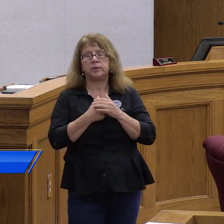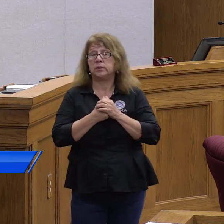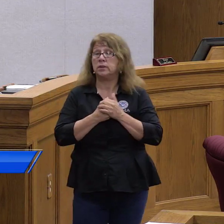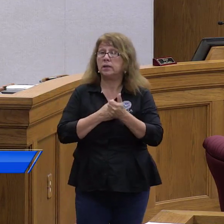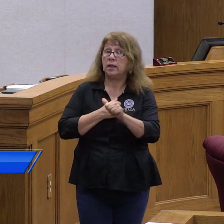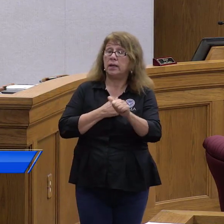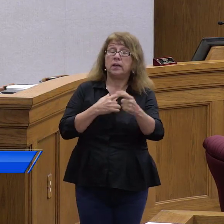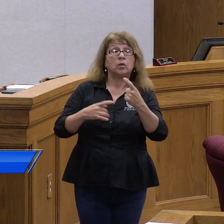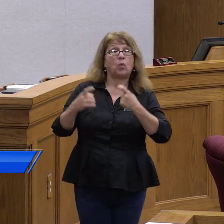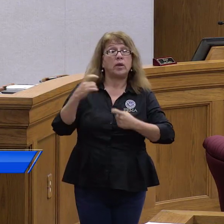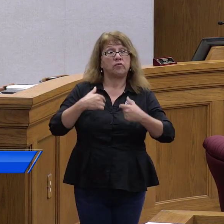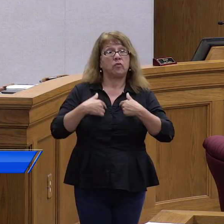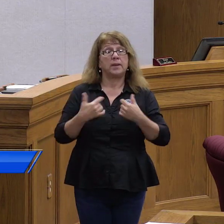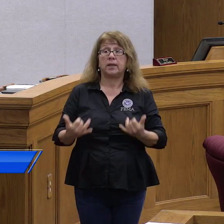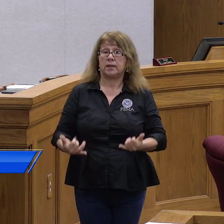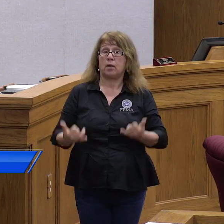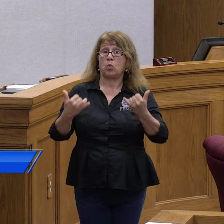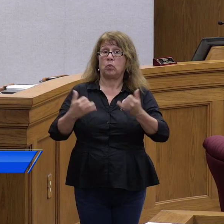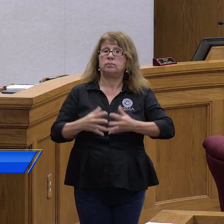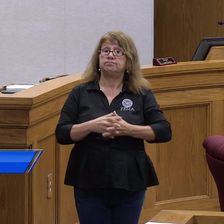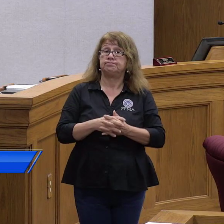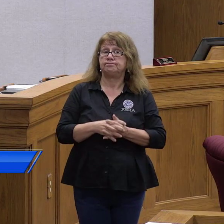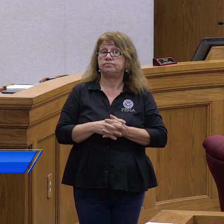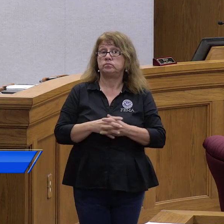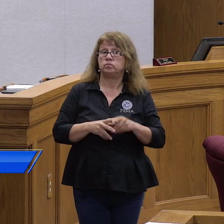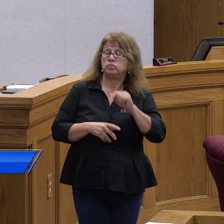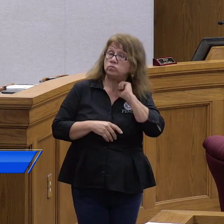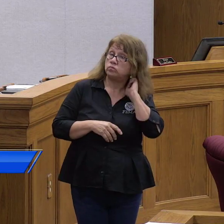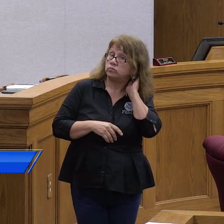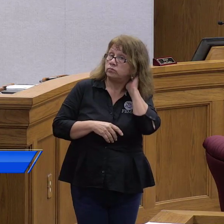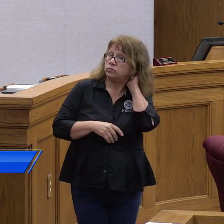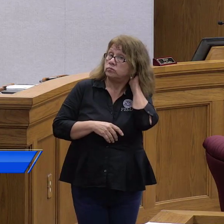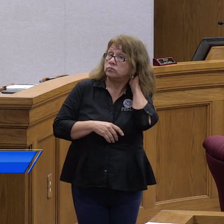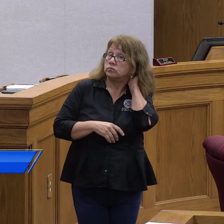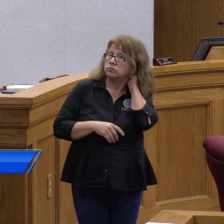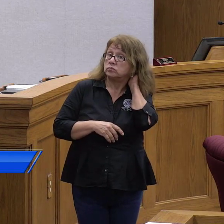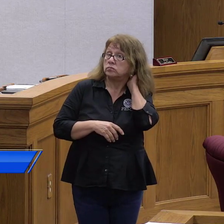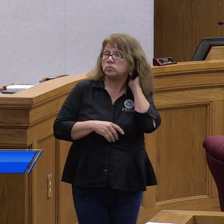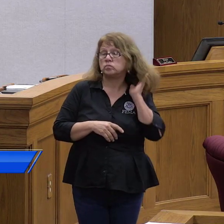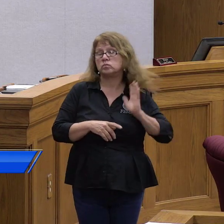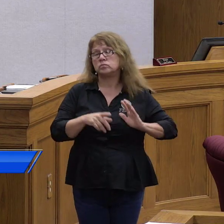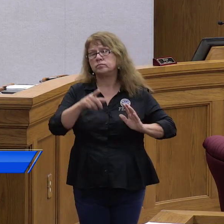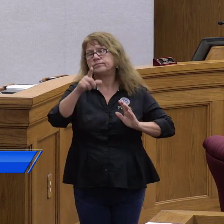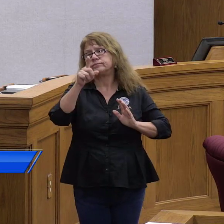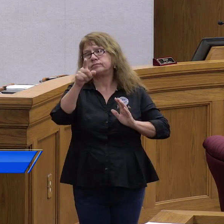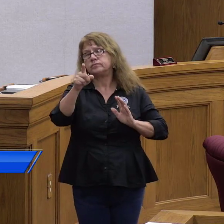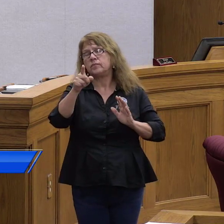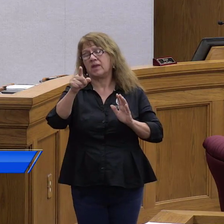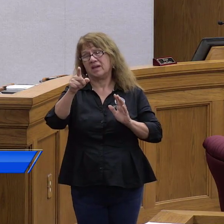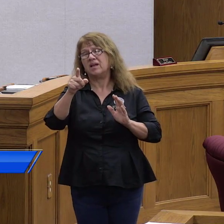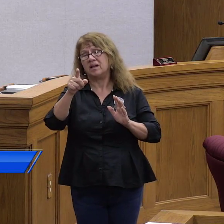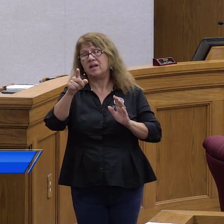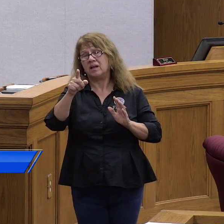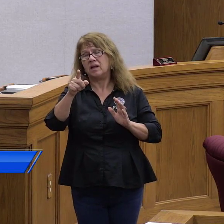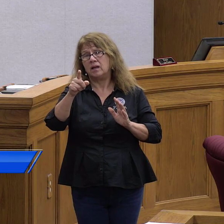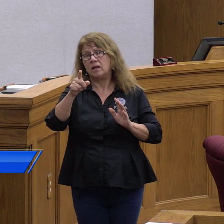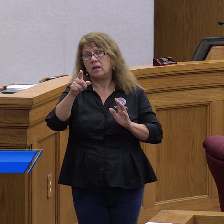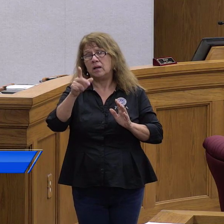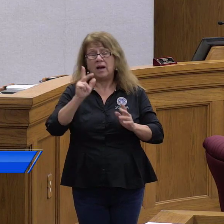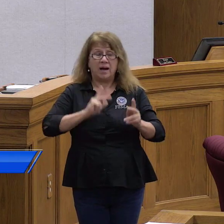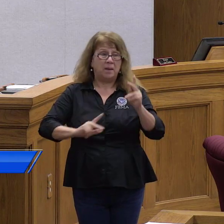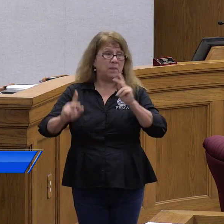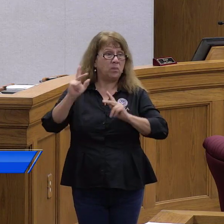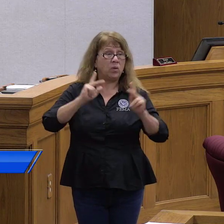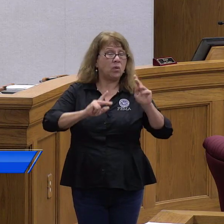Any questions for me at this time? A few people have said that they're having intermittent